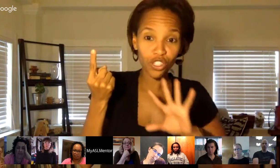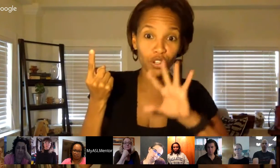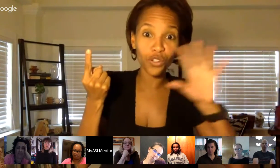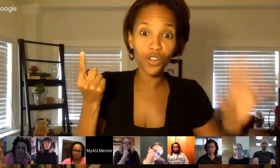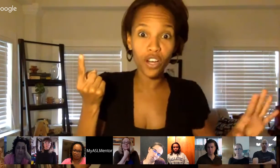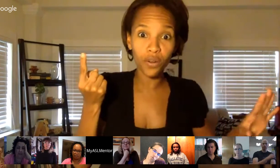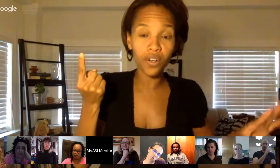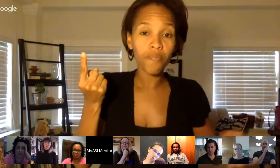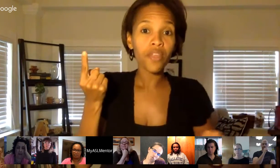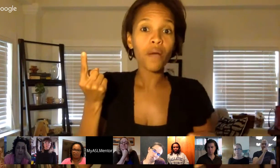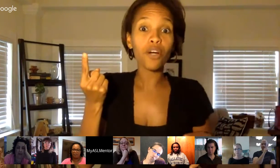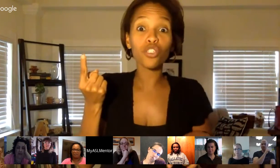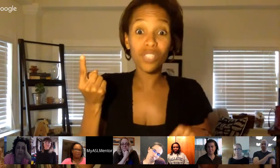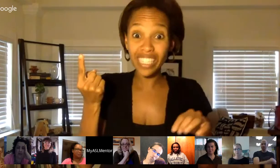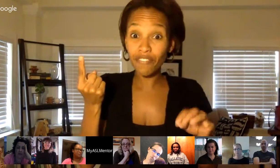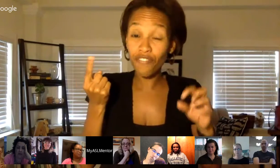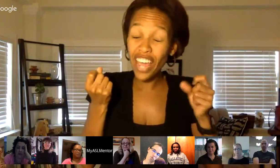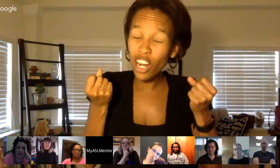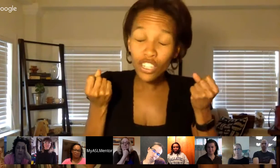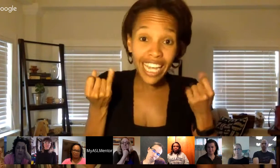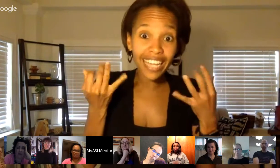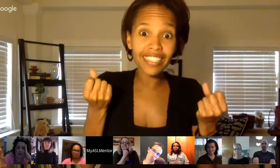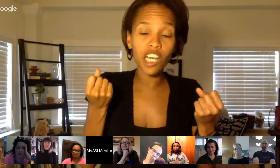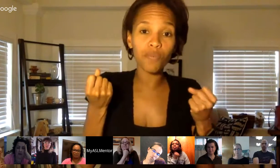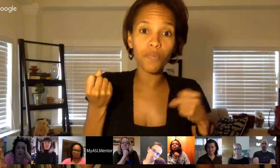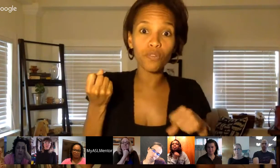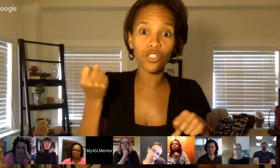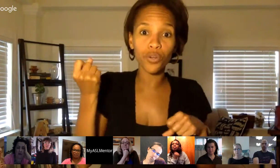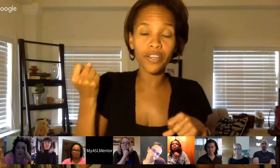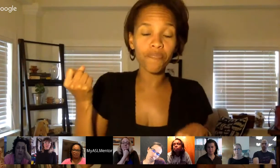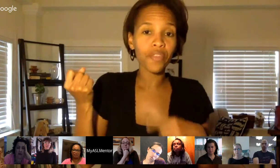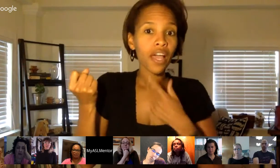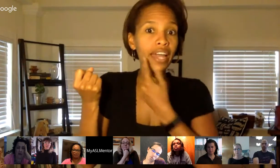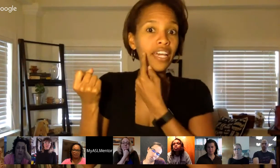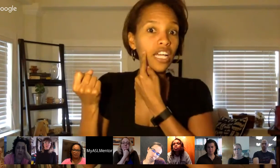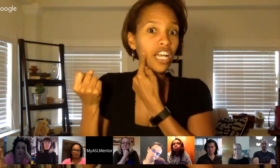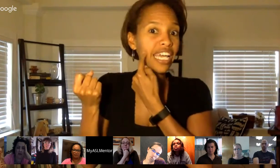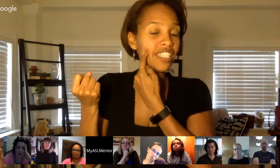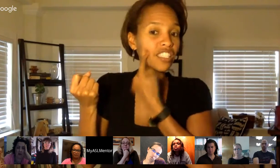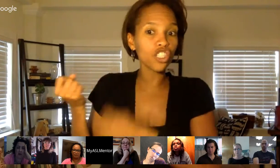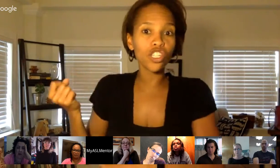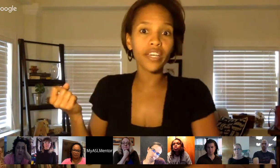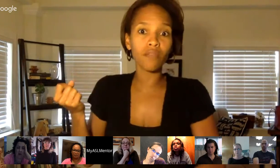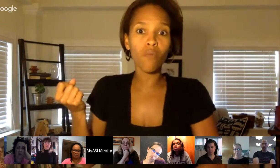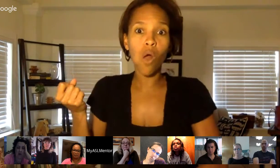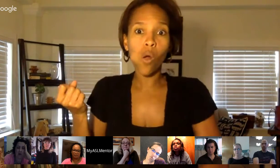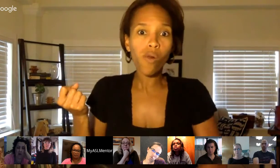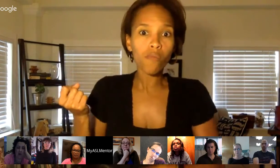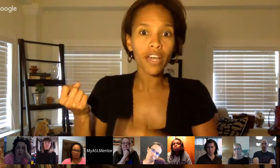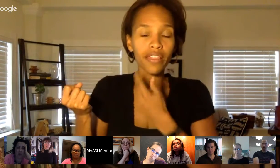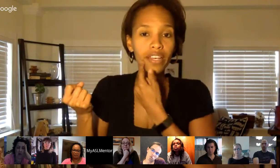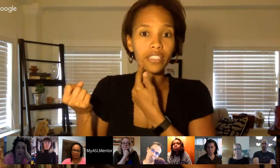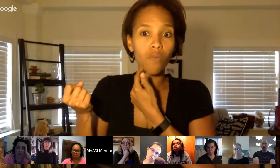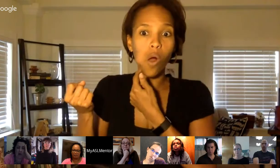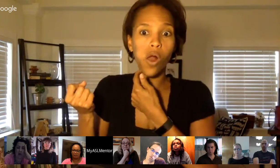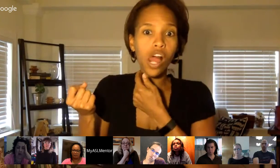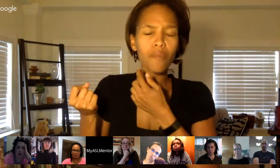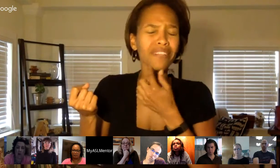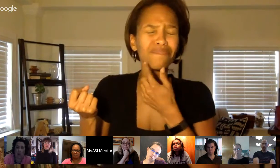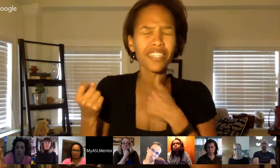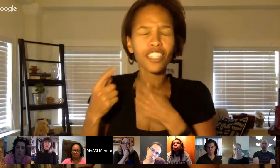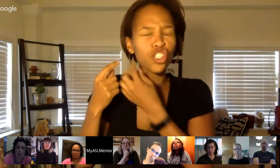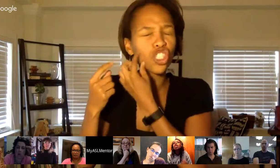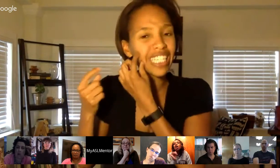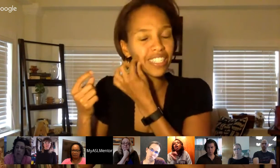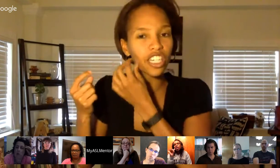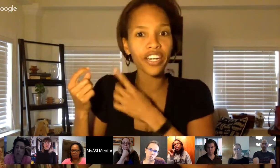so just so you know. But you see very ASL people do it, and it hits the chin like this. I